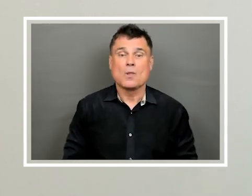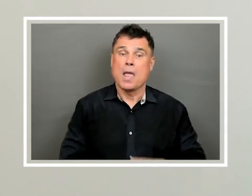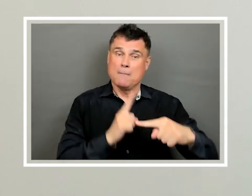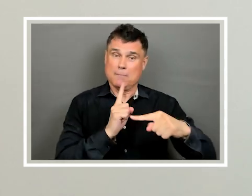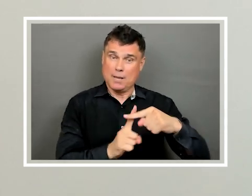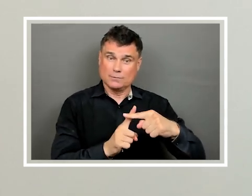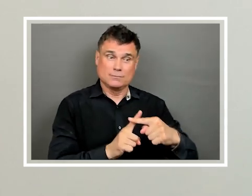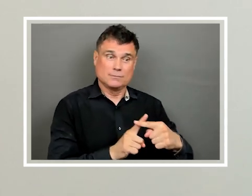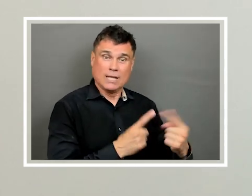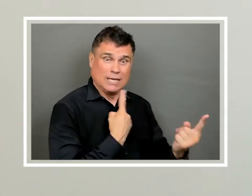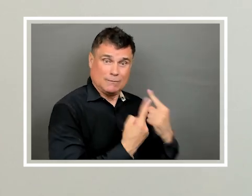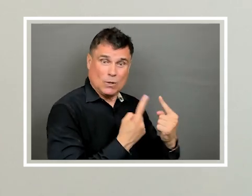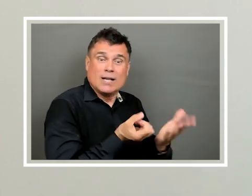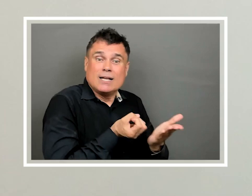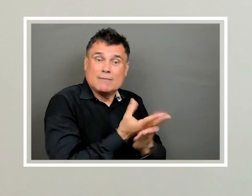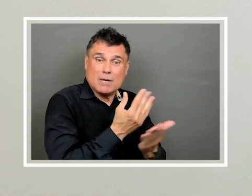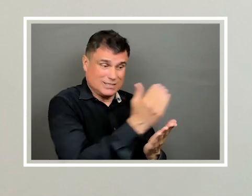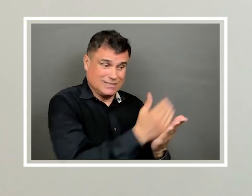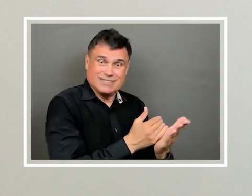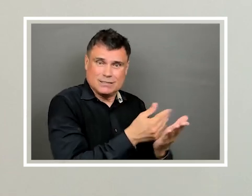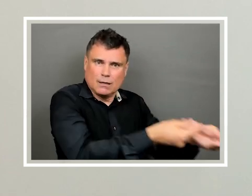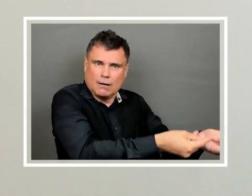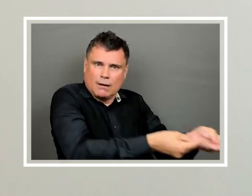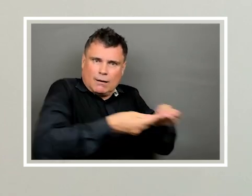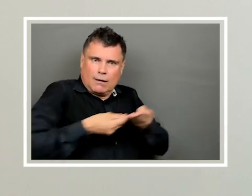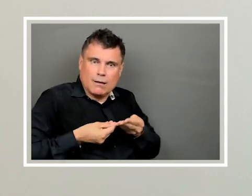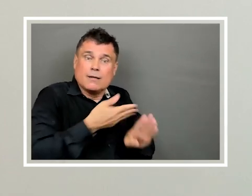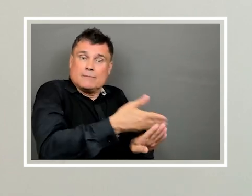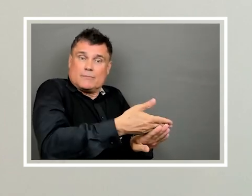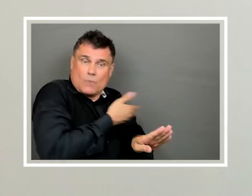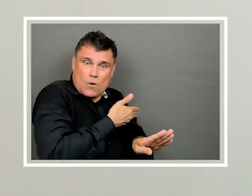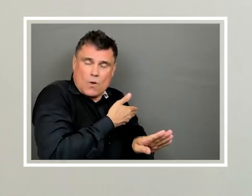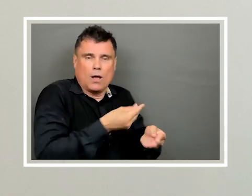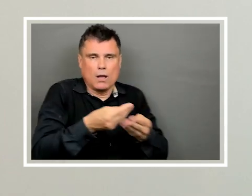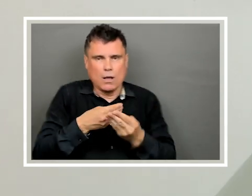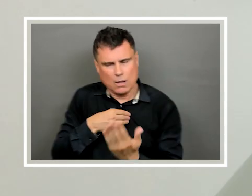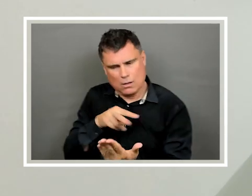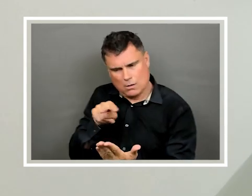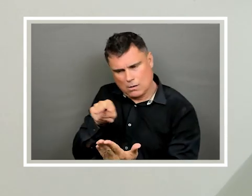You also sent me information ahead of time.